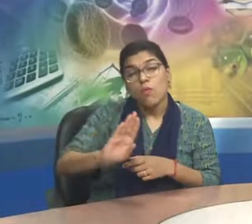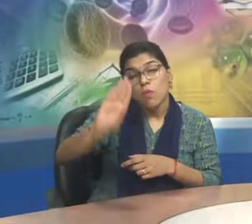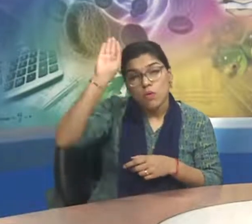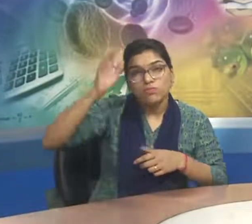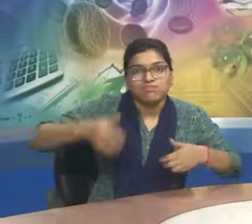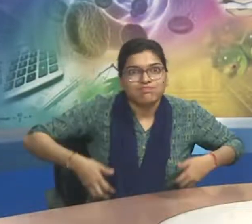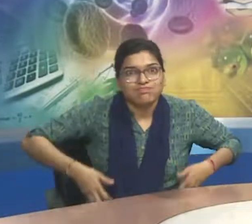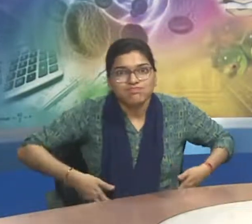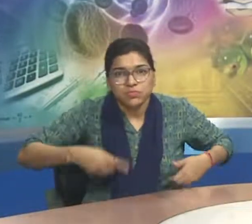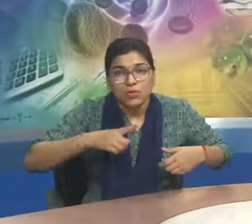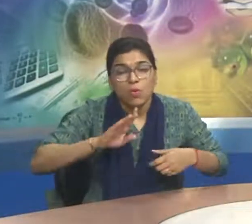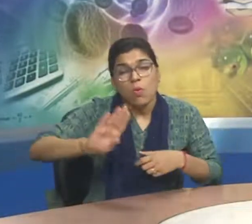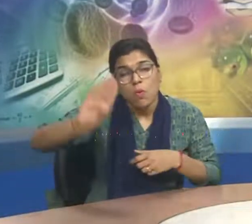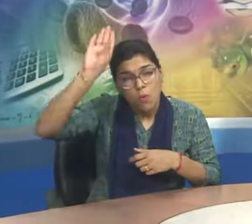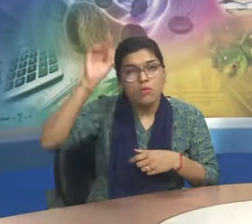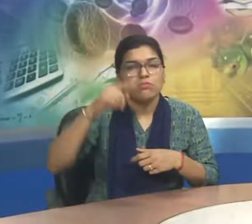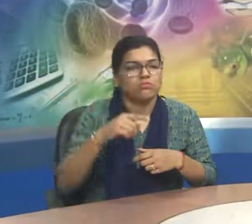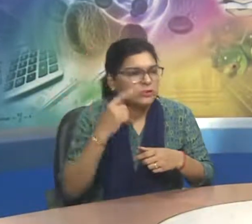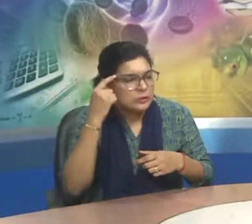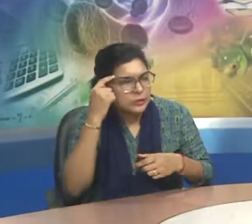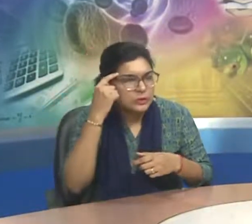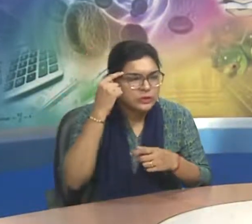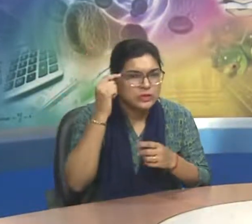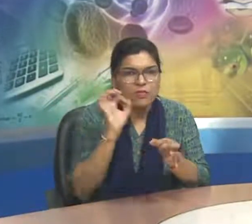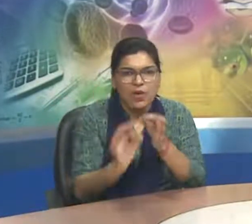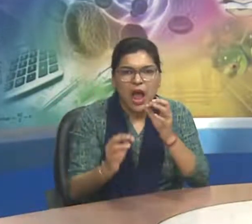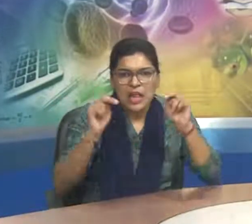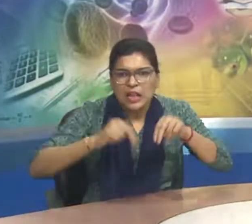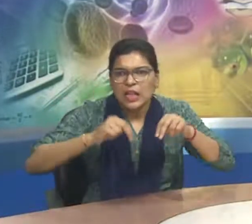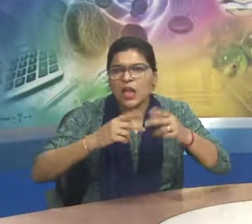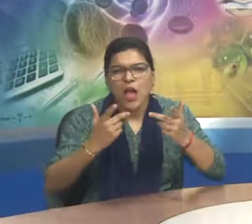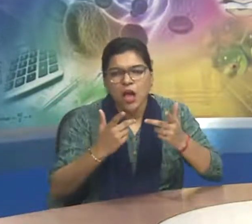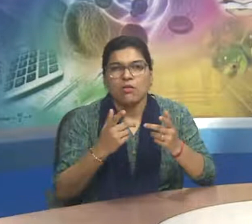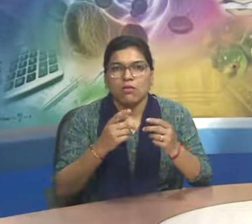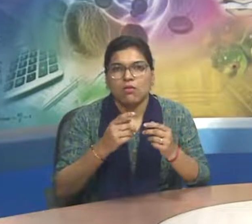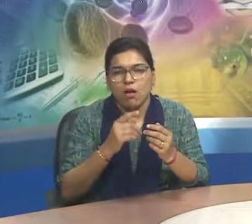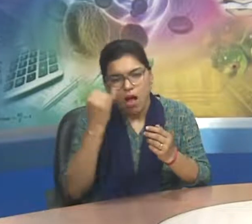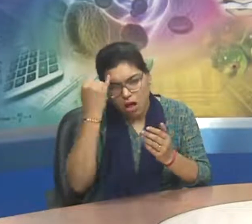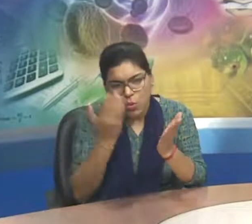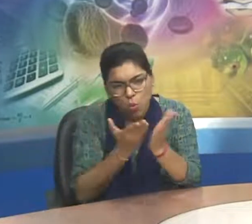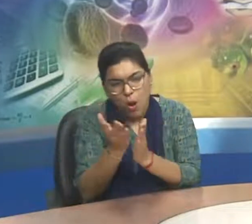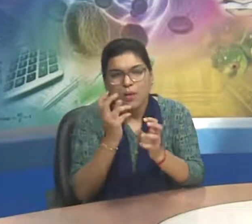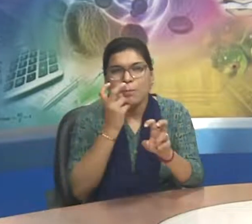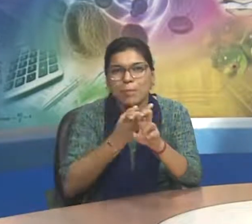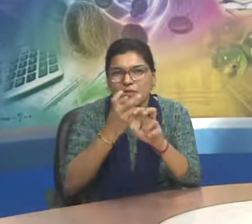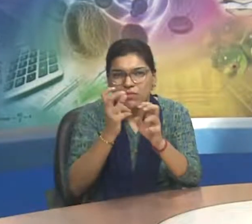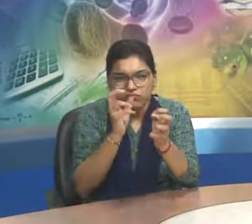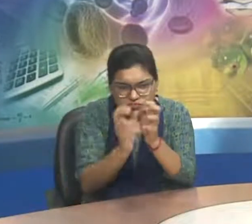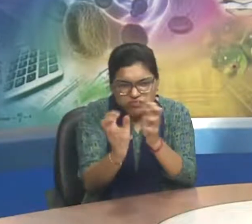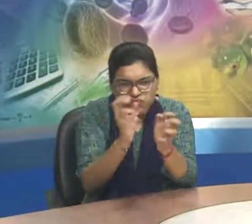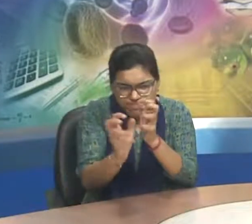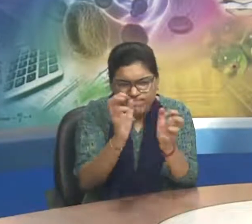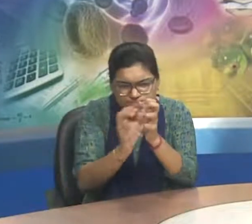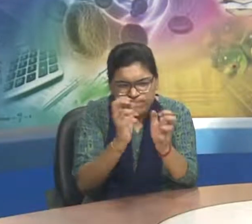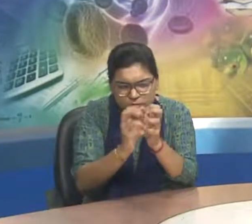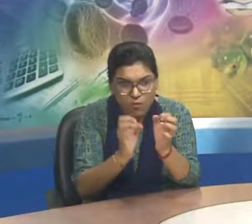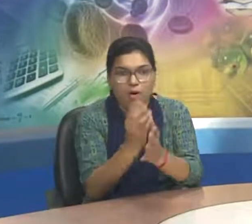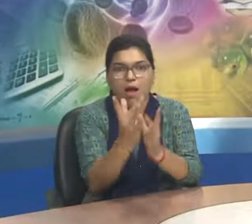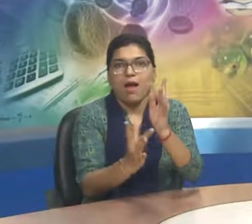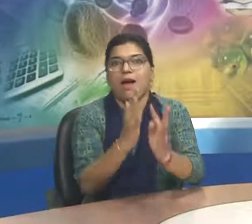ways. The primitive humans used energy in their own ways,